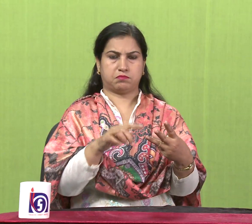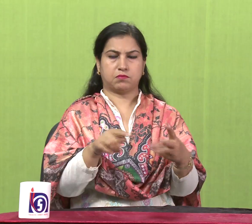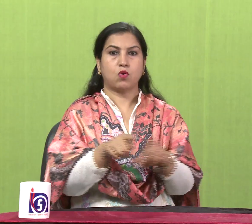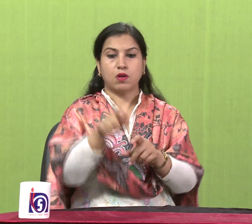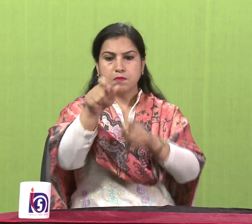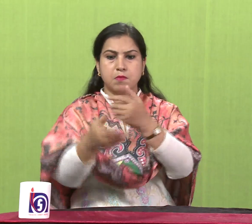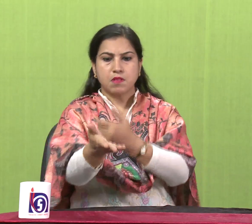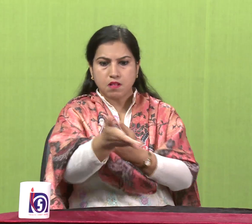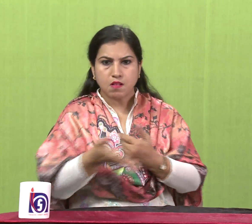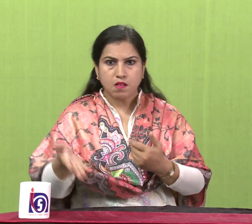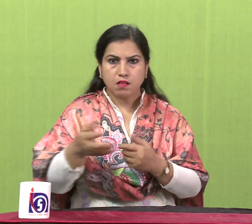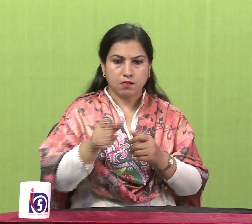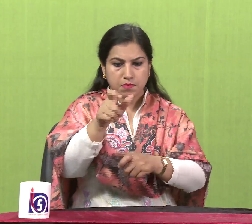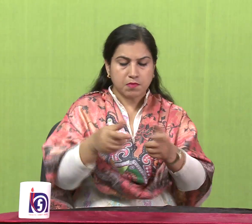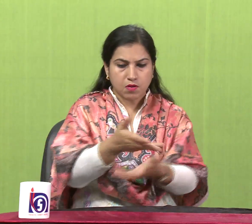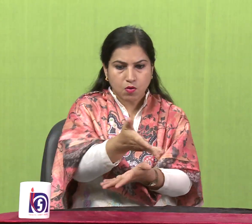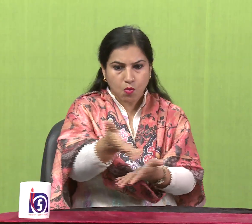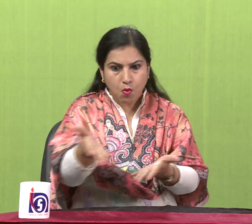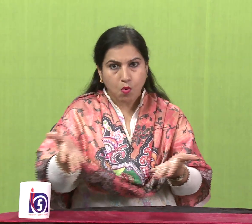of the people in the society